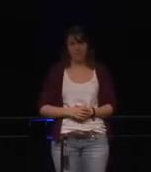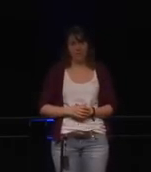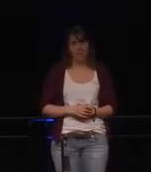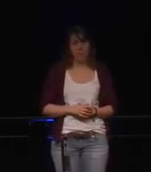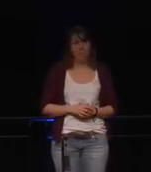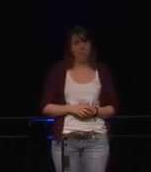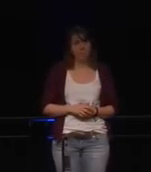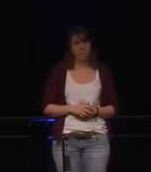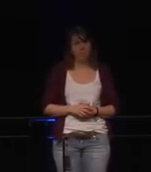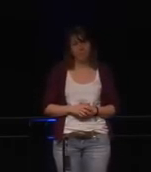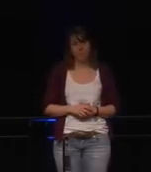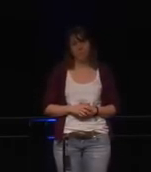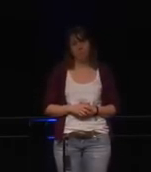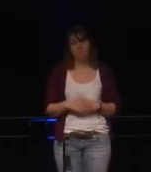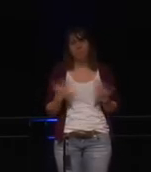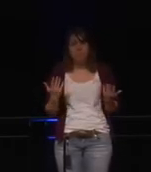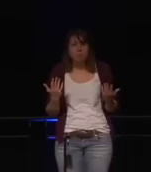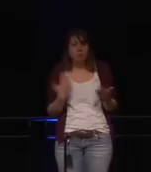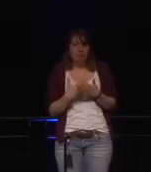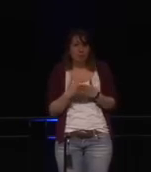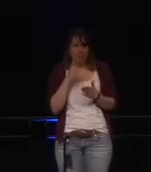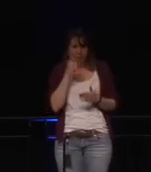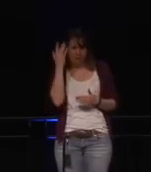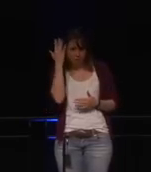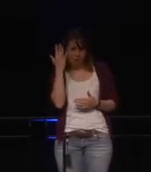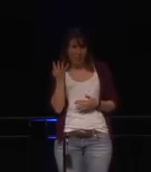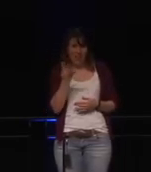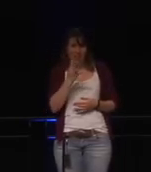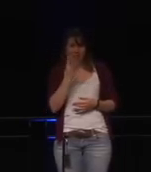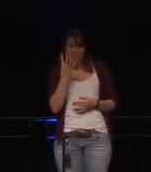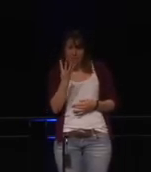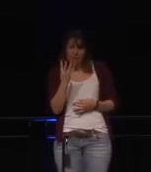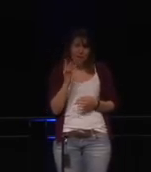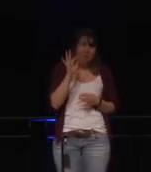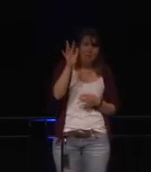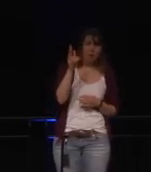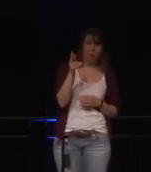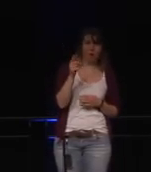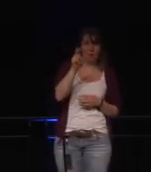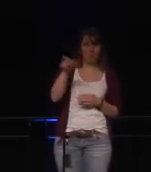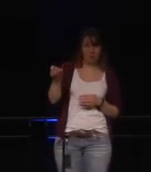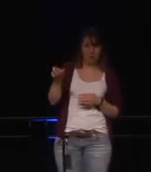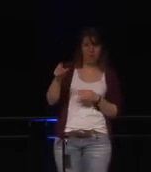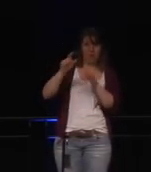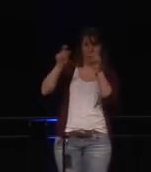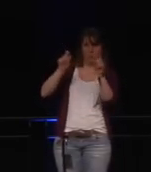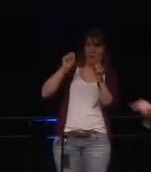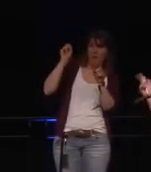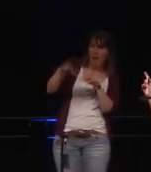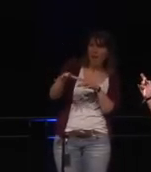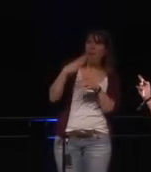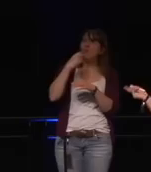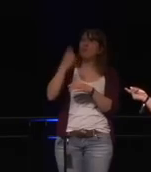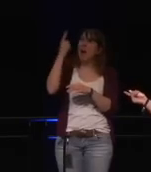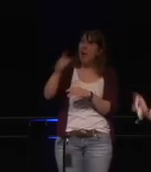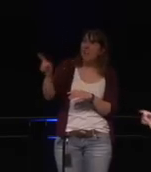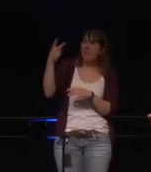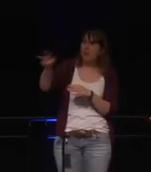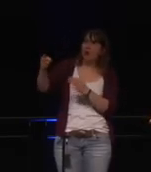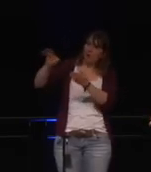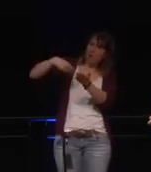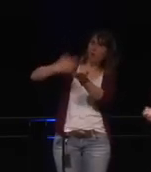when data breaches occur. We couldn't do that so easily now, but with this new regulation it will get a lot